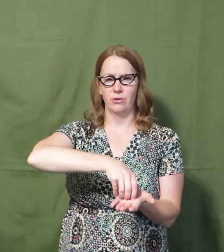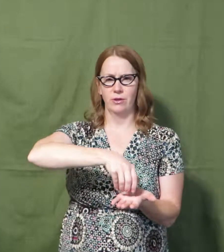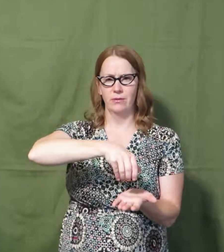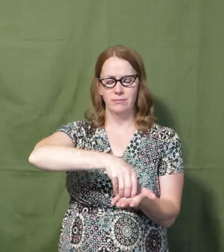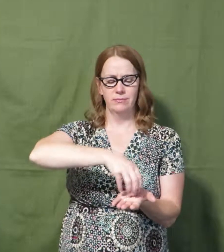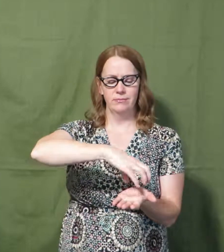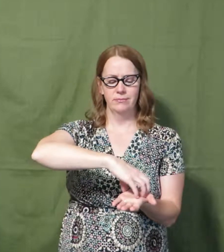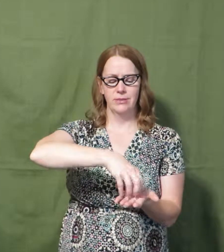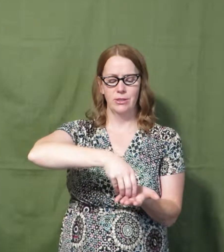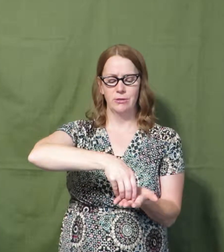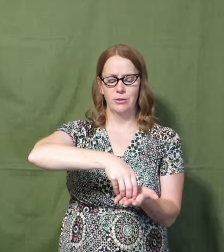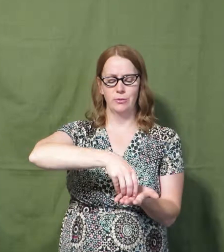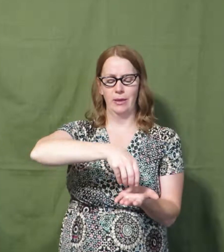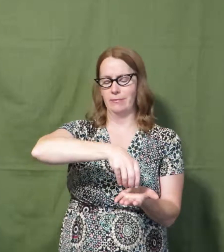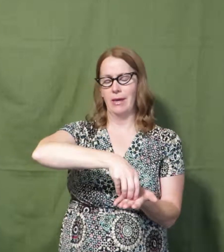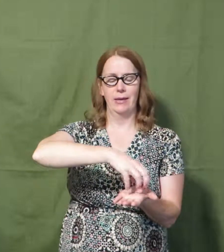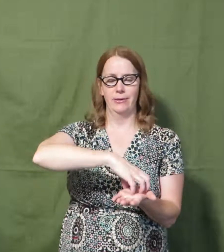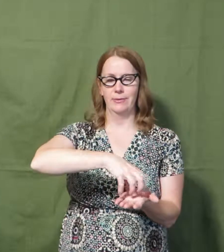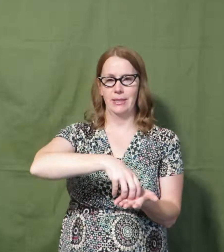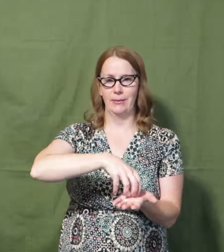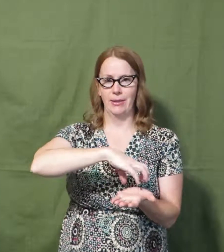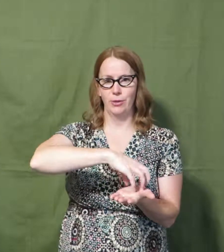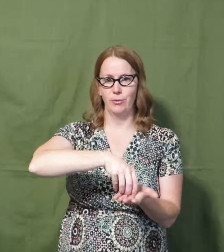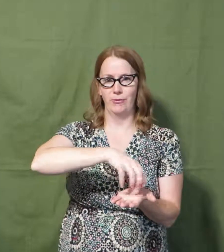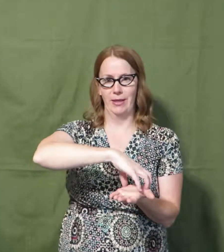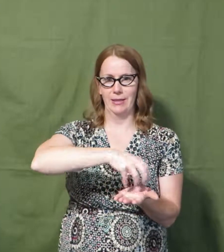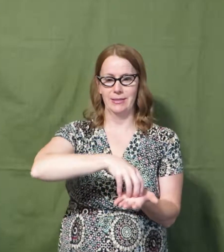alternate. I don't know. Anyway, you move it like this.